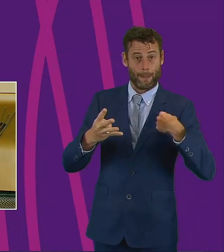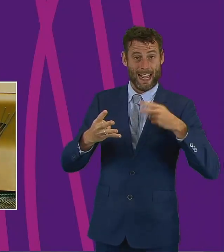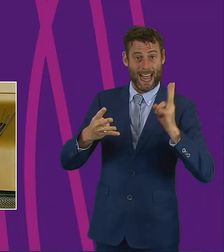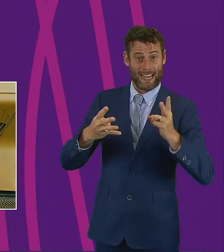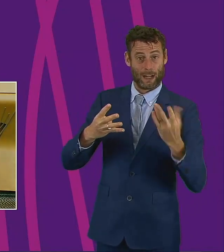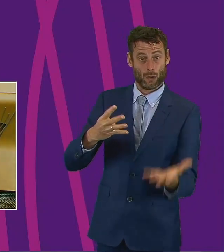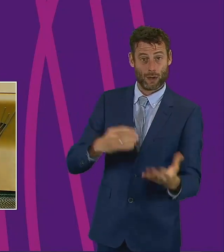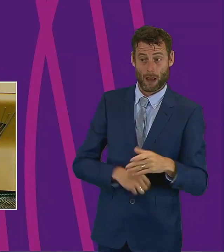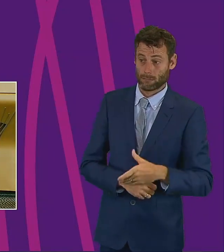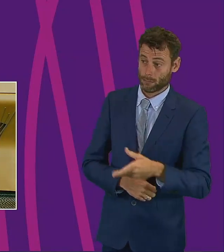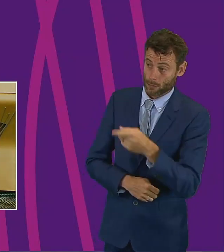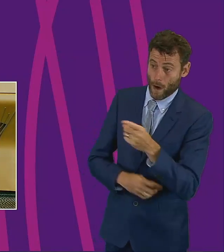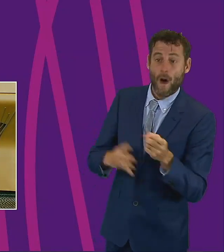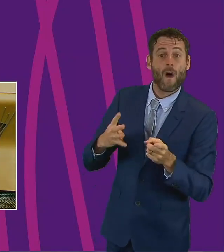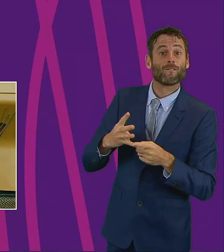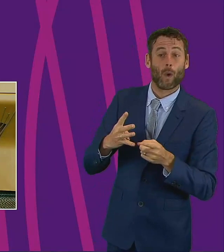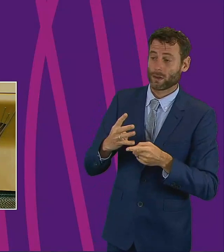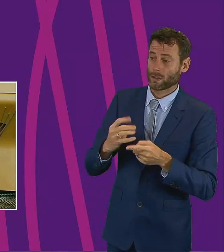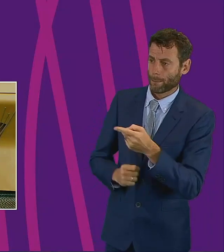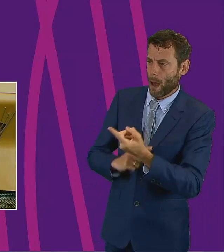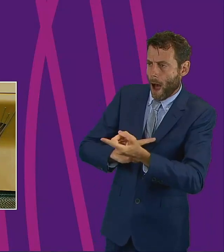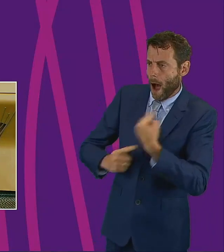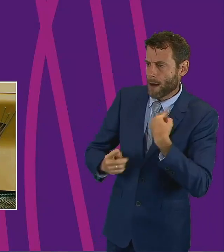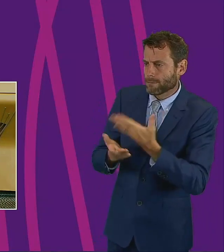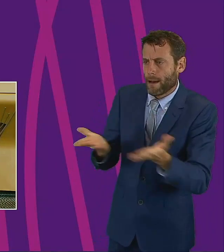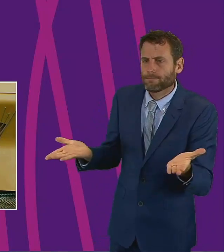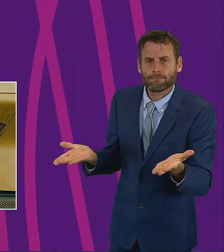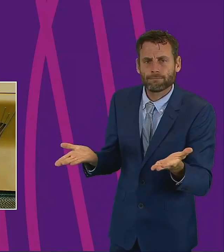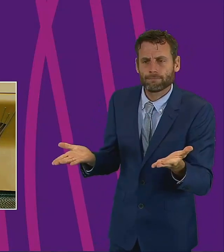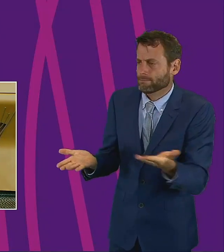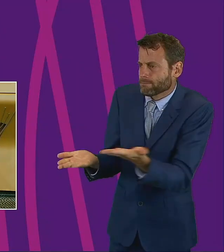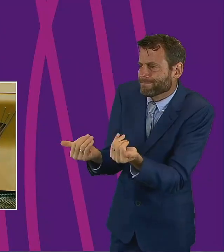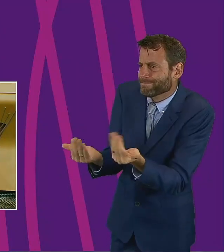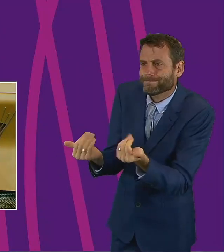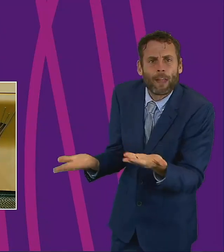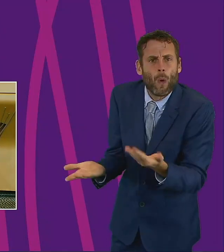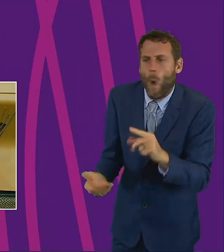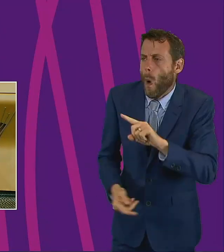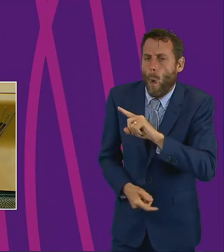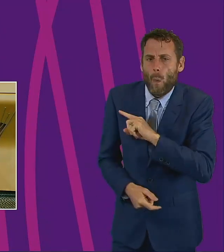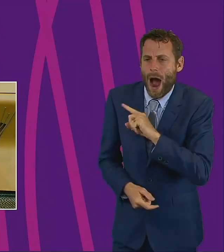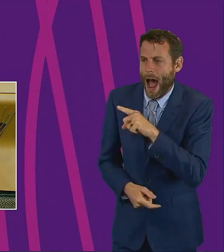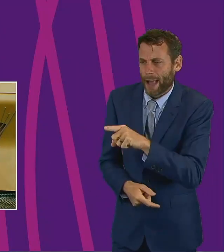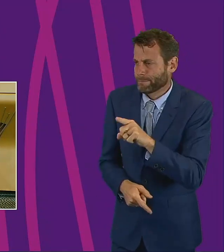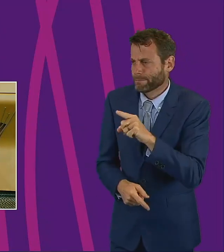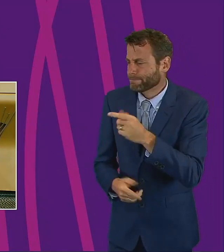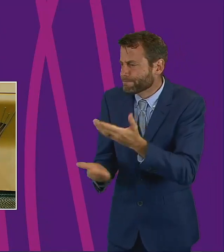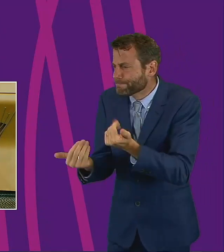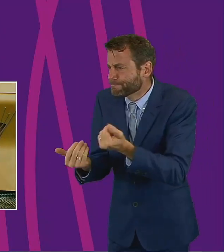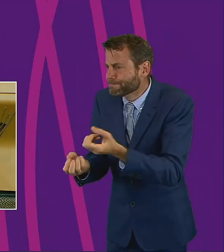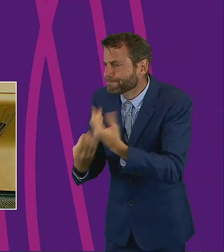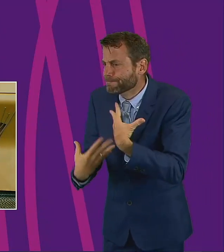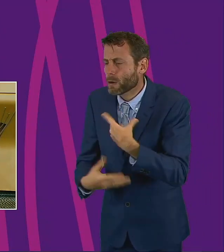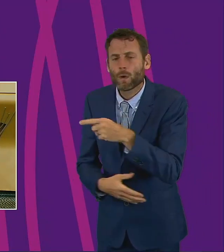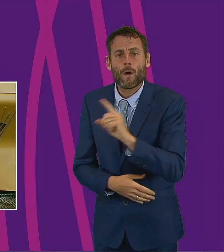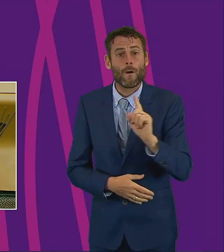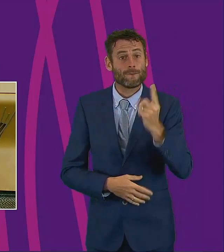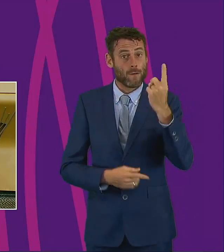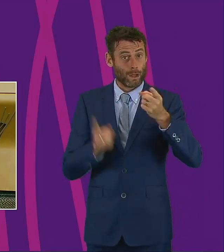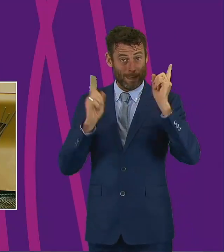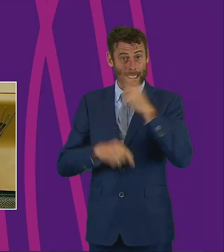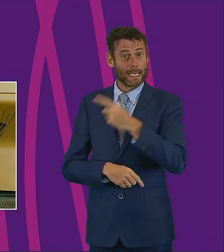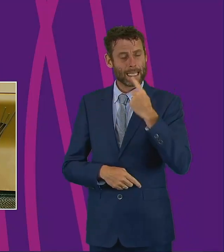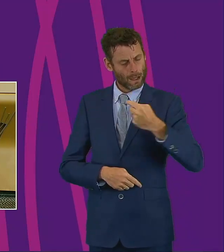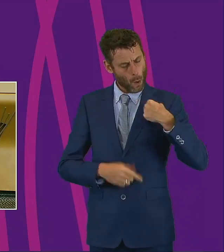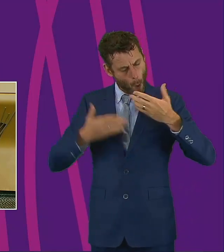4th time that the First Minister has ducked the answer. And what I can't work out is why. Because the First Minister keeps saying that this government will be open